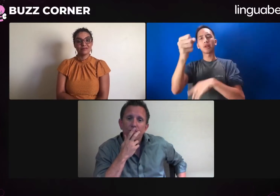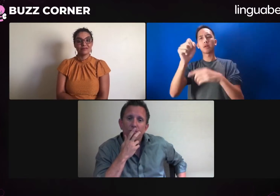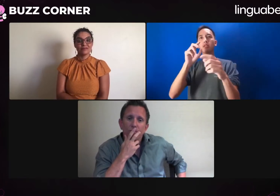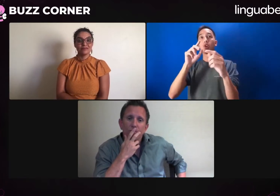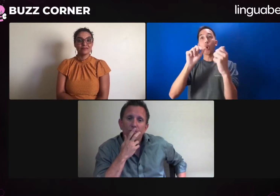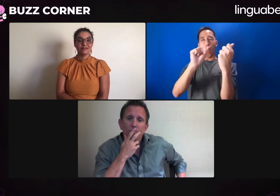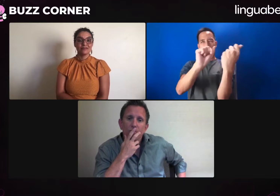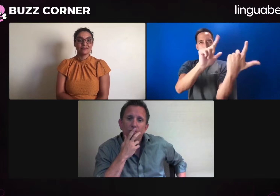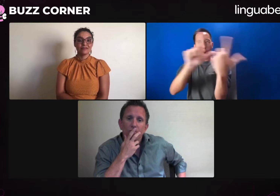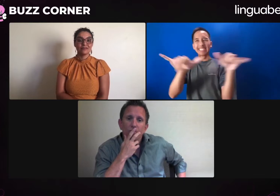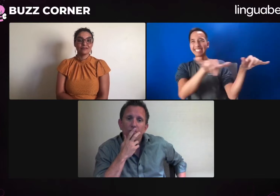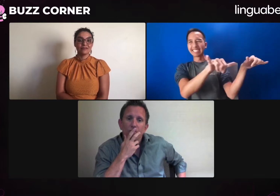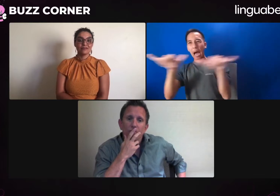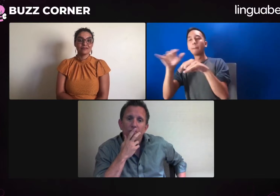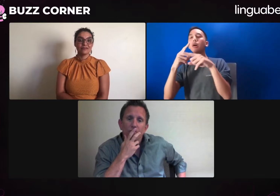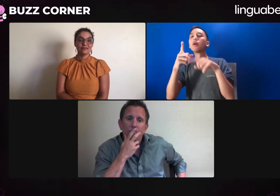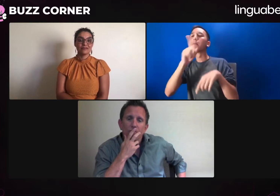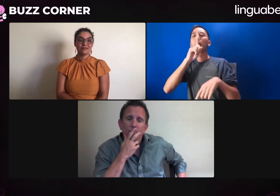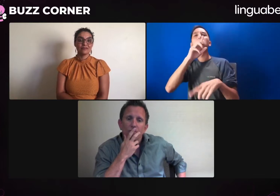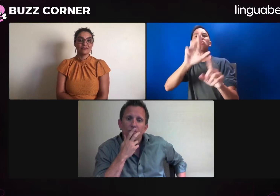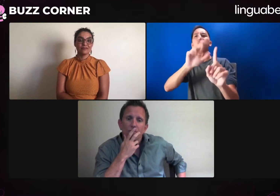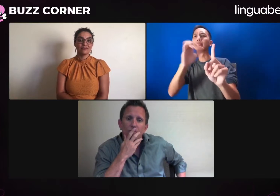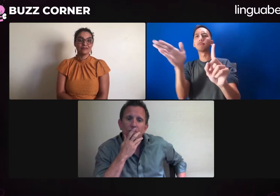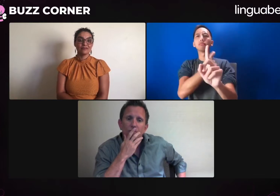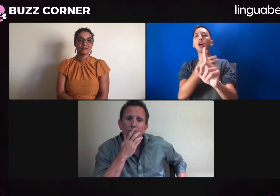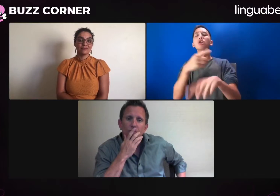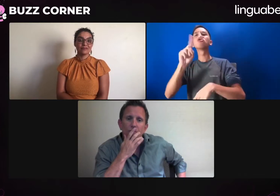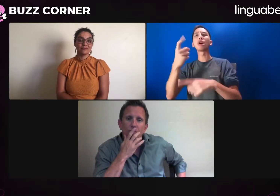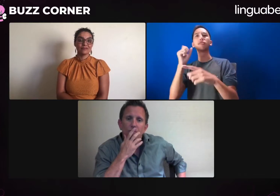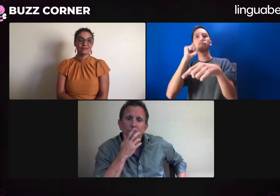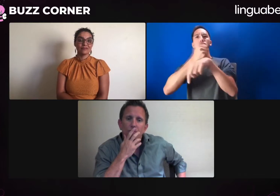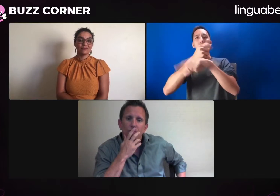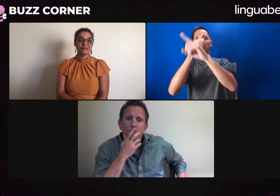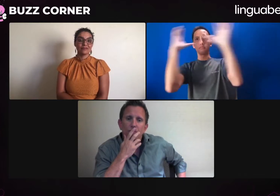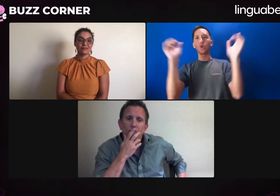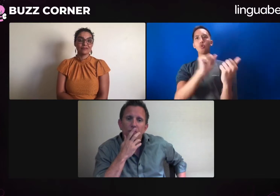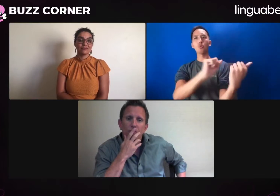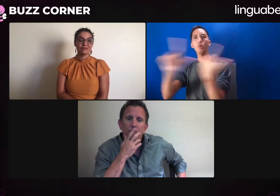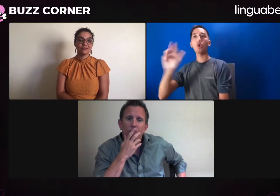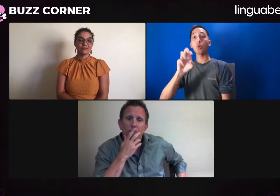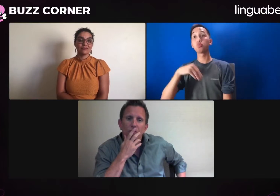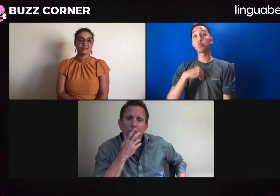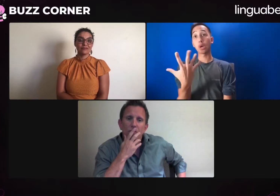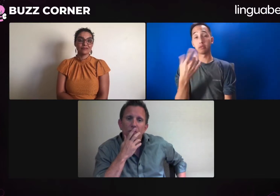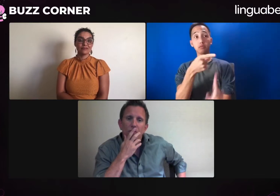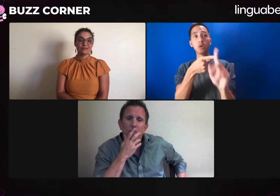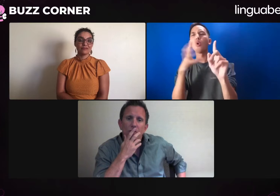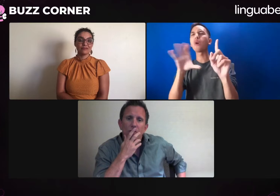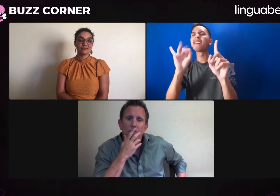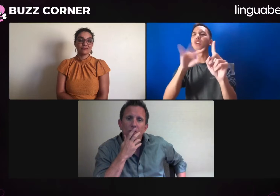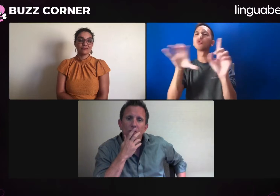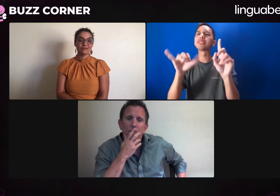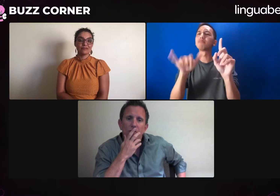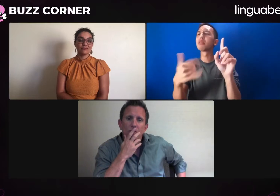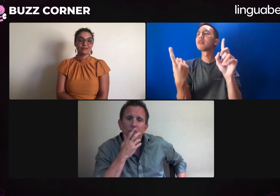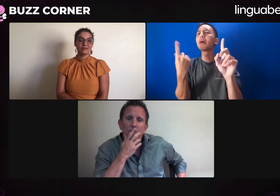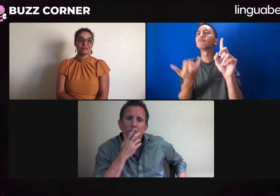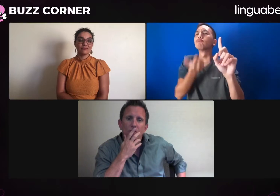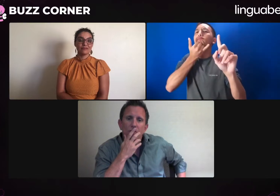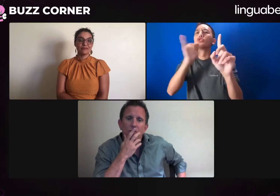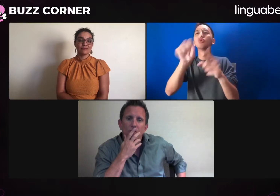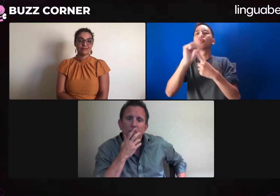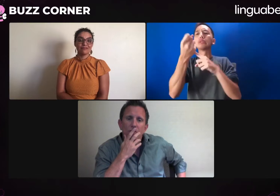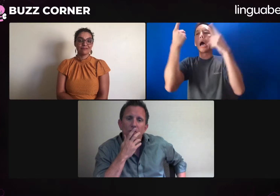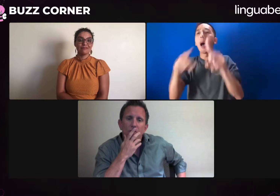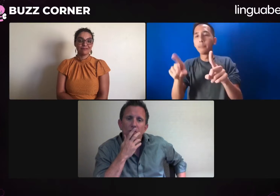envision. So if a person who was punished equally, regardless of race, and maybe if